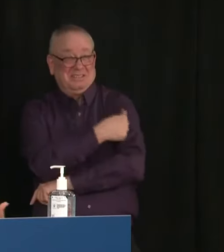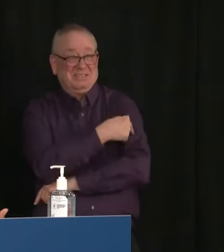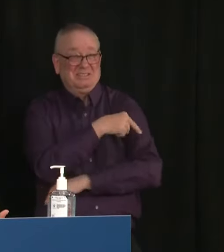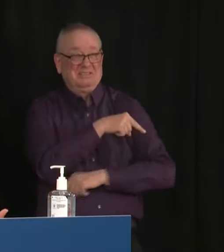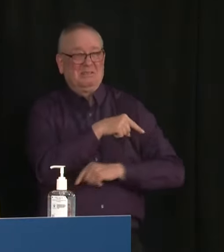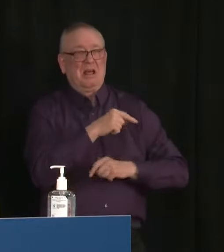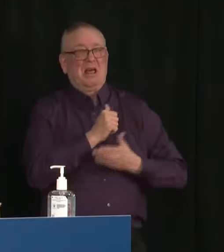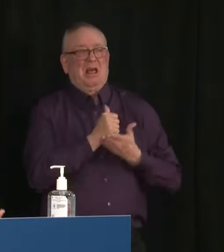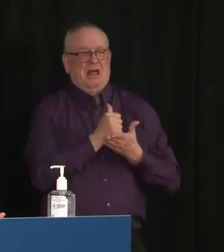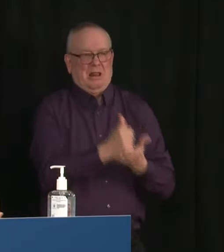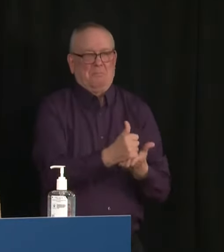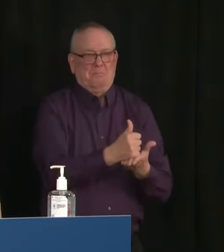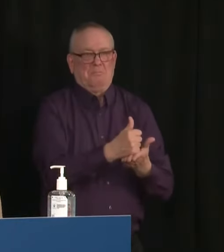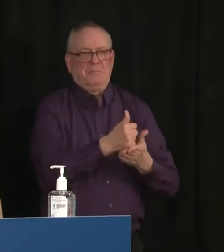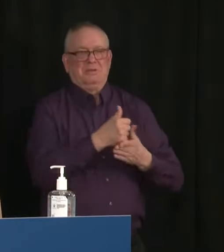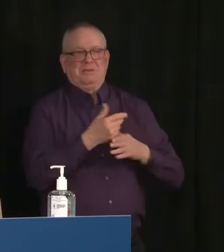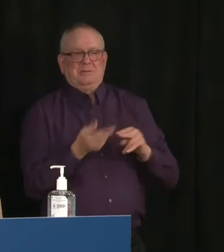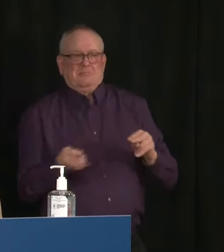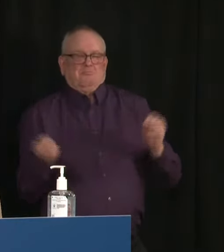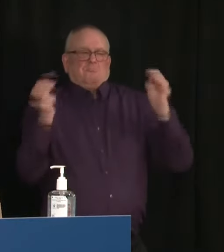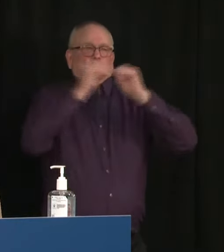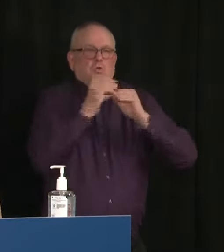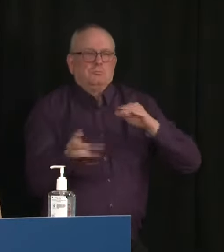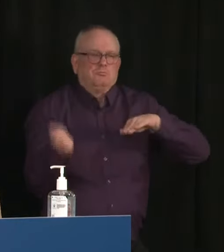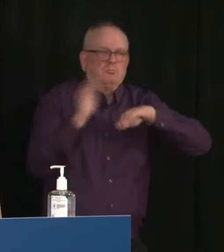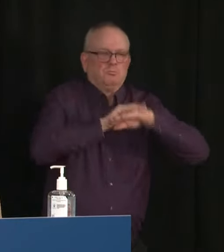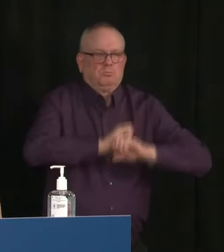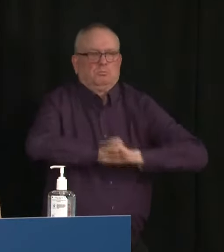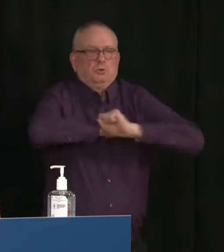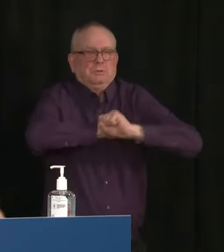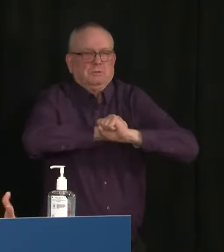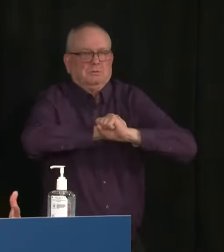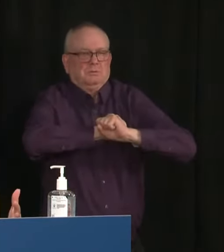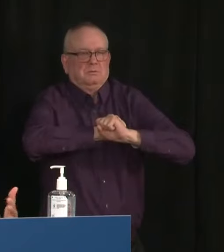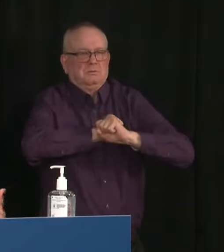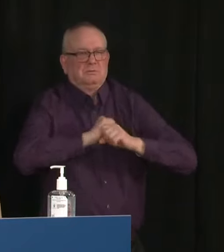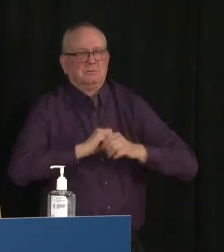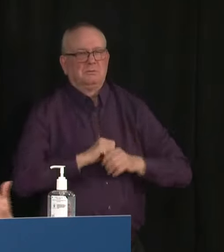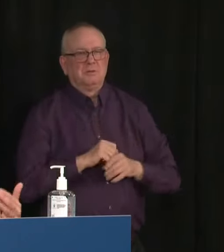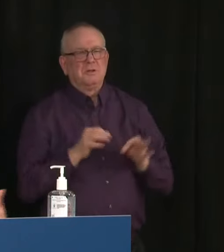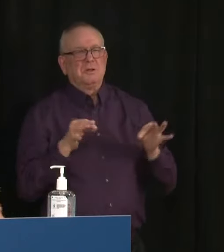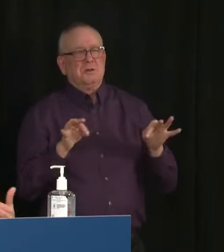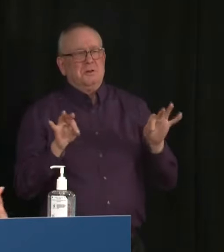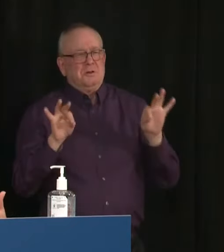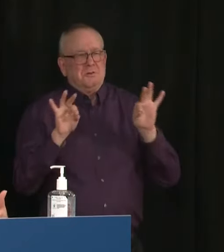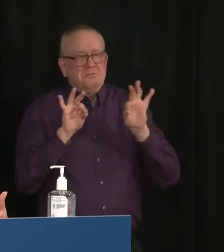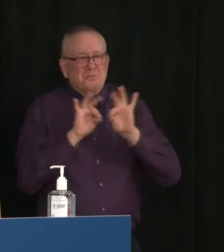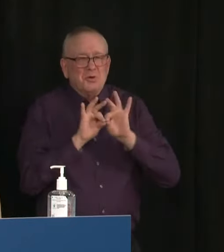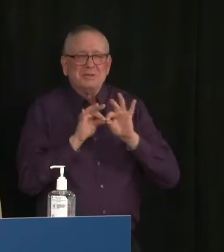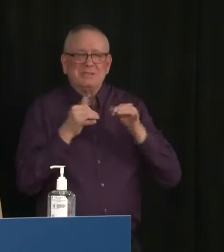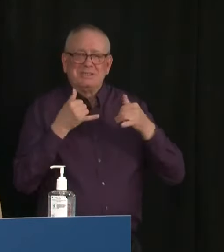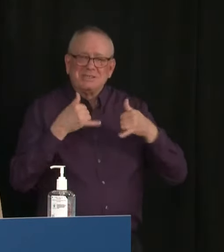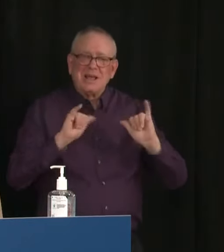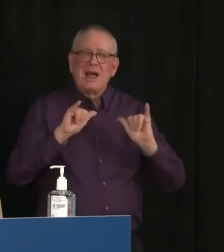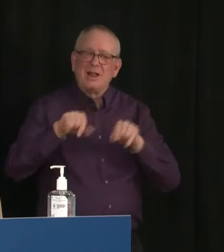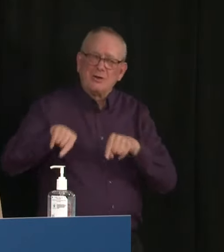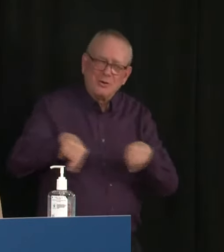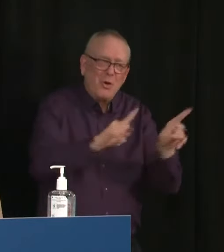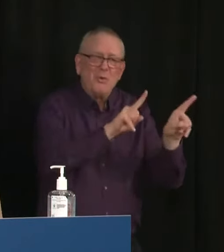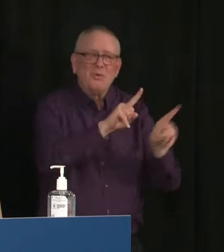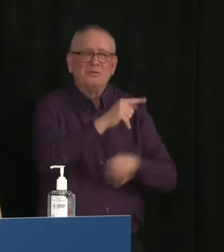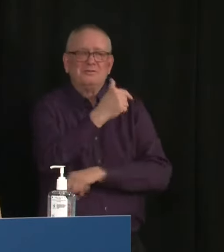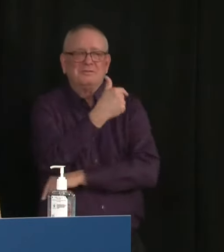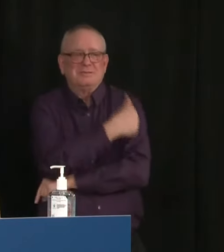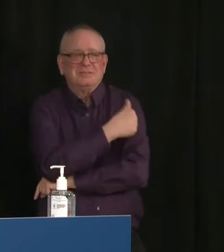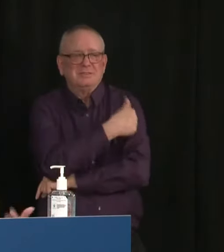COVID-19, it's important that they still receive vaccine when they're eligible, because that protection level, again, varies with age. The other thing